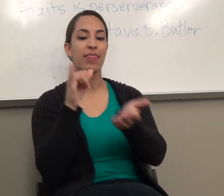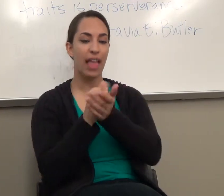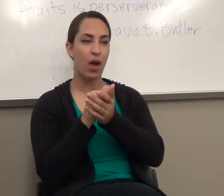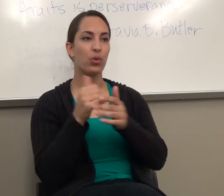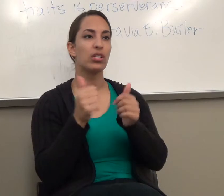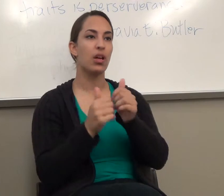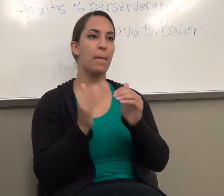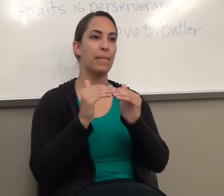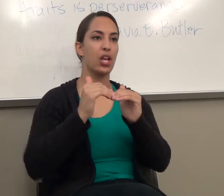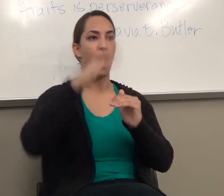it.